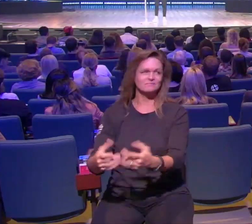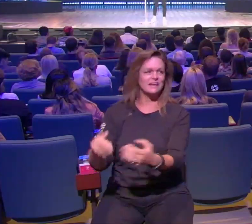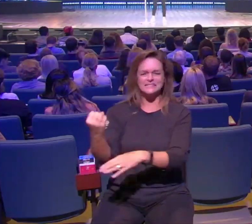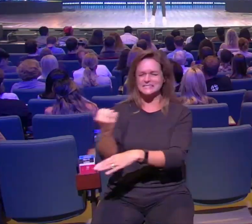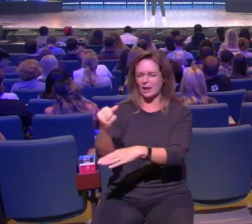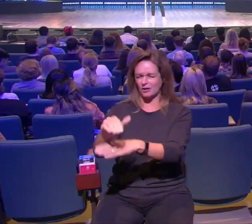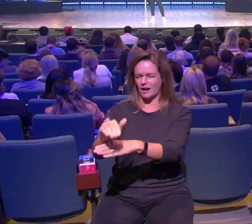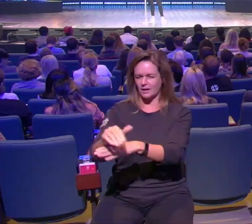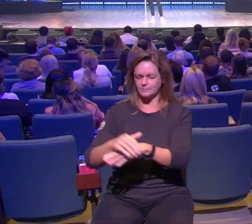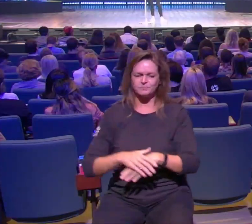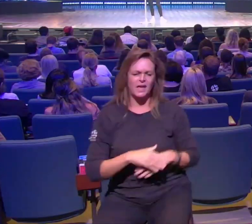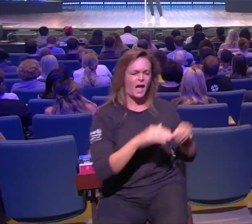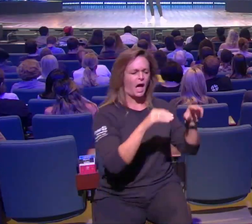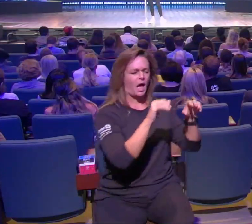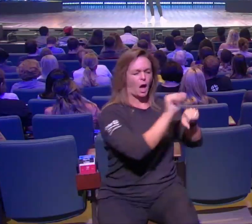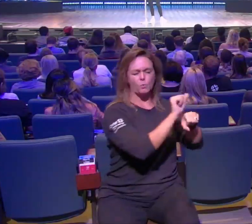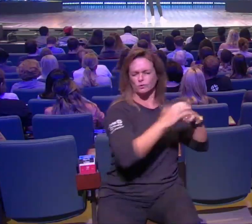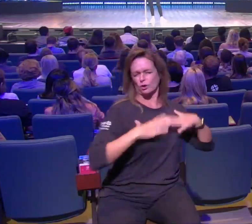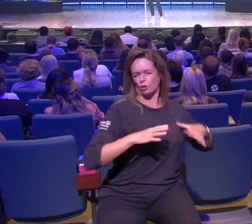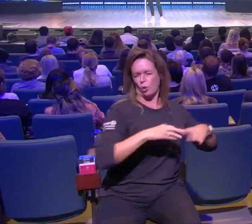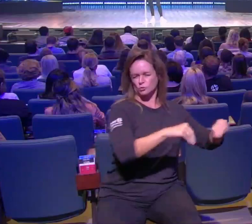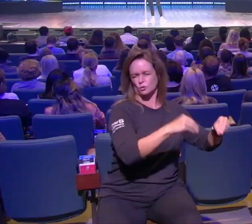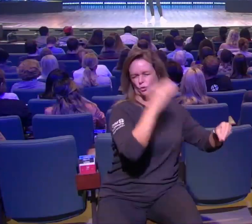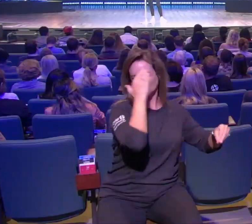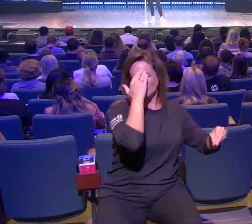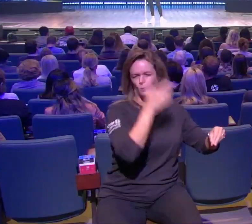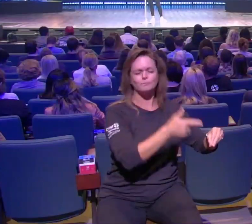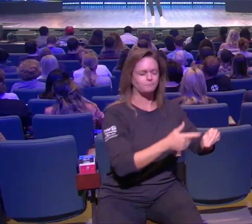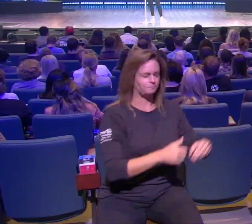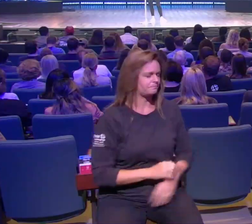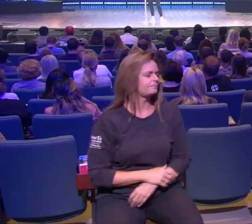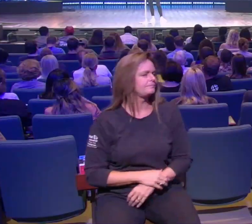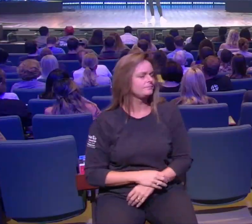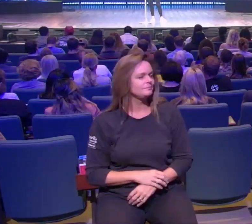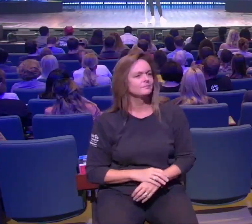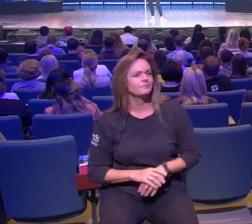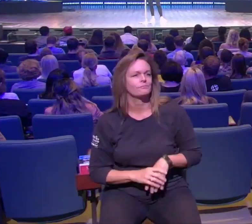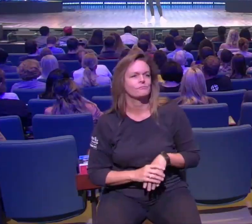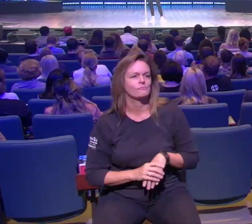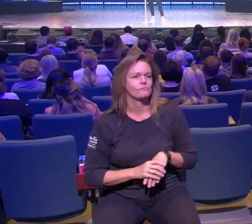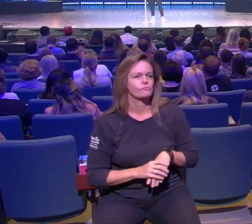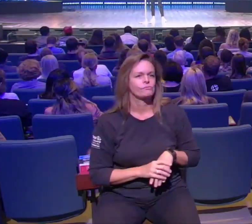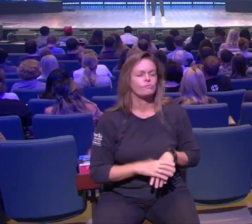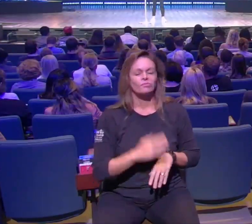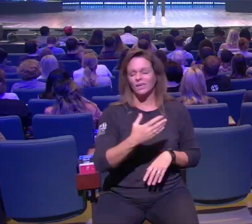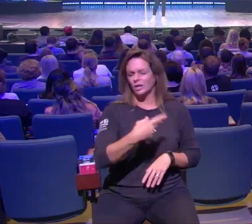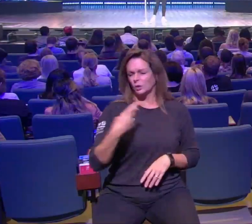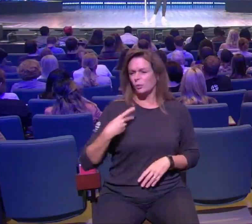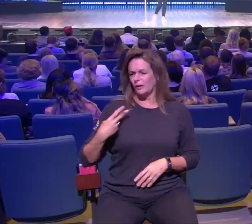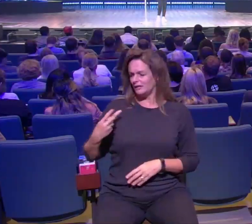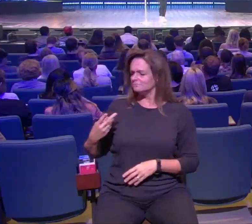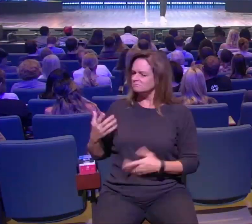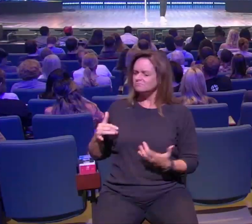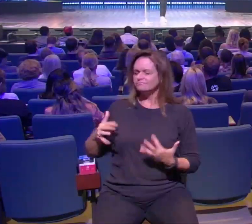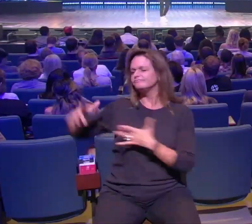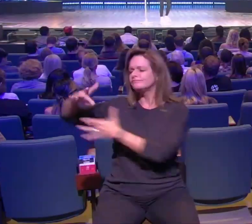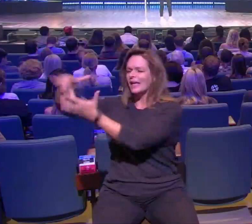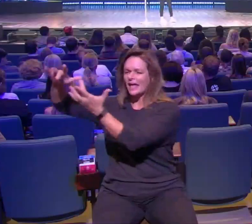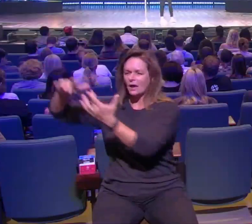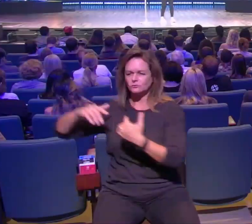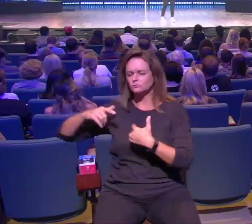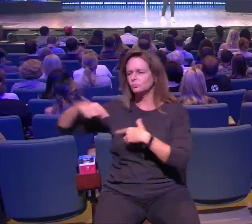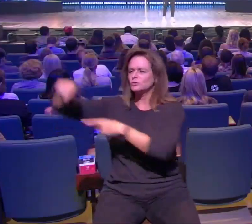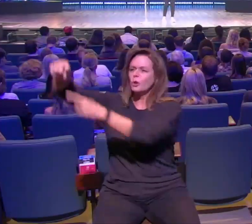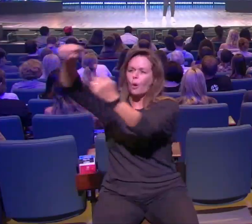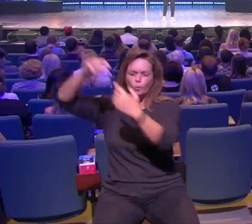local department store here in Palm Beach Gardens, and Todd and I had been hanging out a lot, which meant that we actually